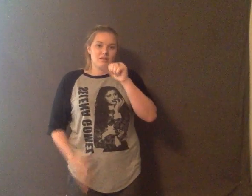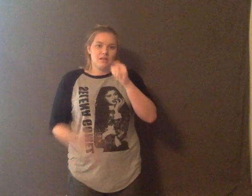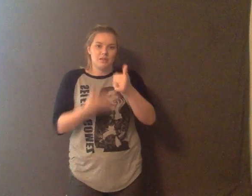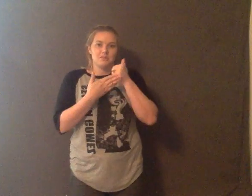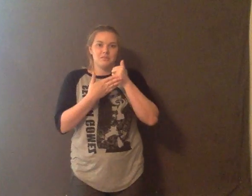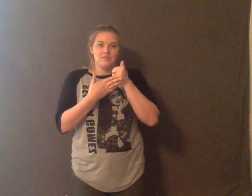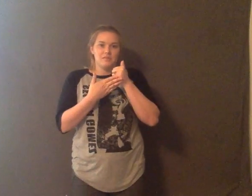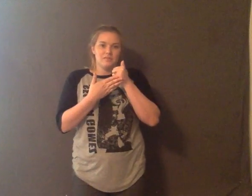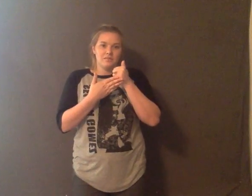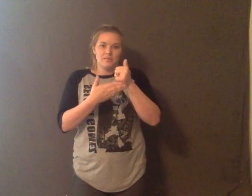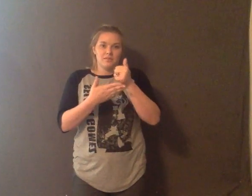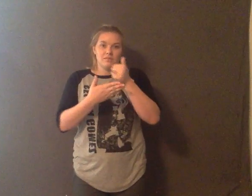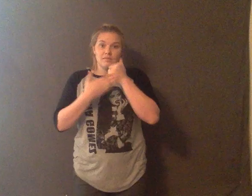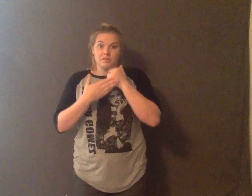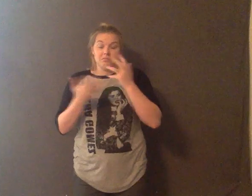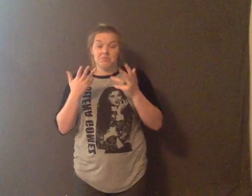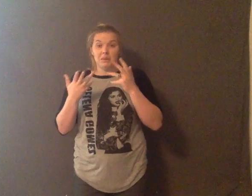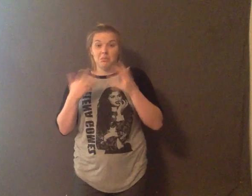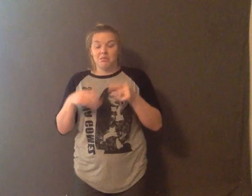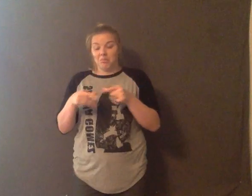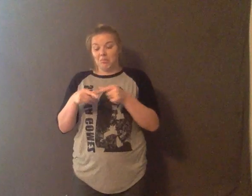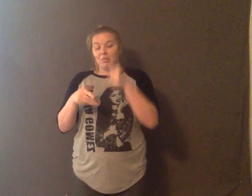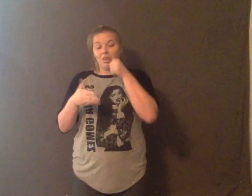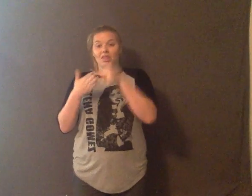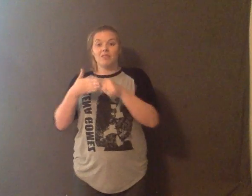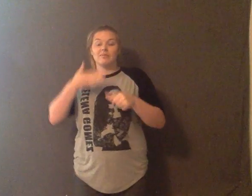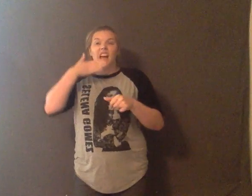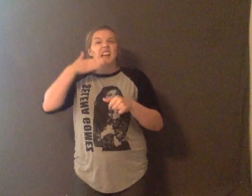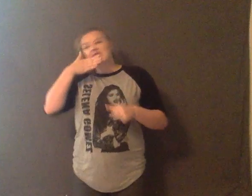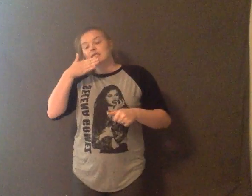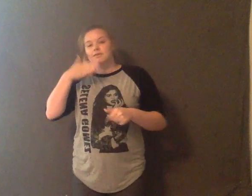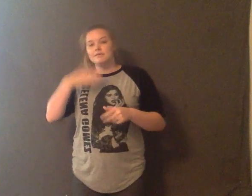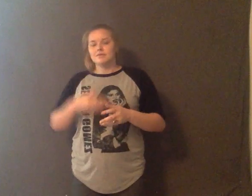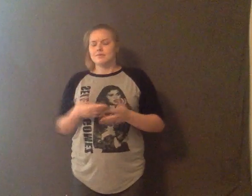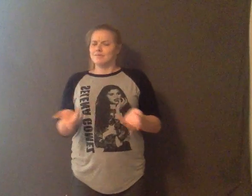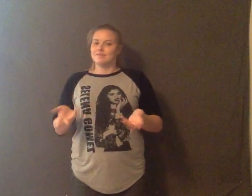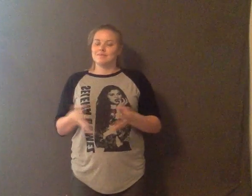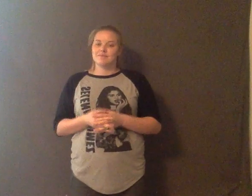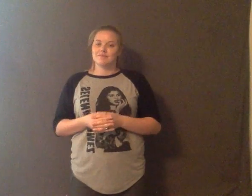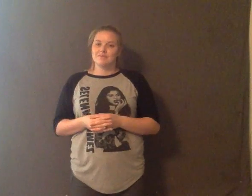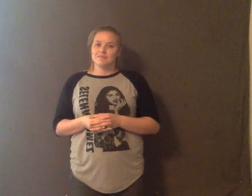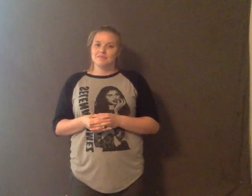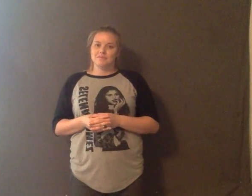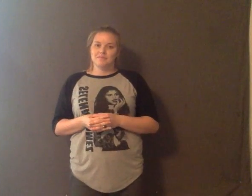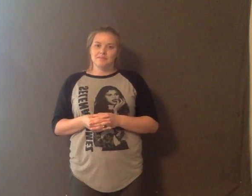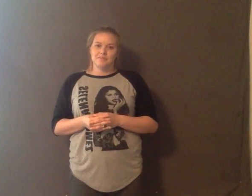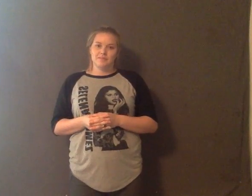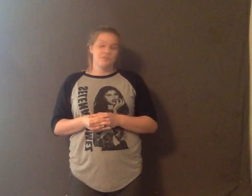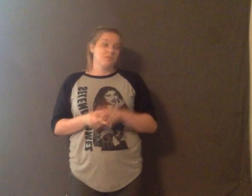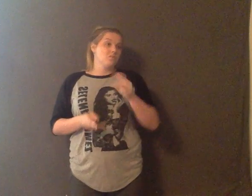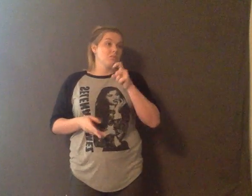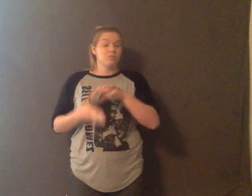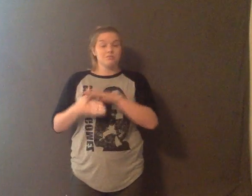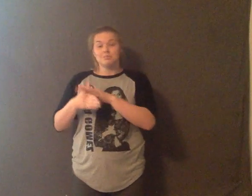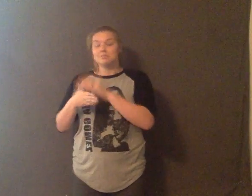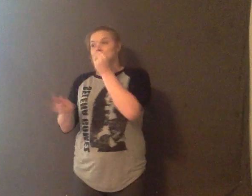other than an envelope. So the idea that the mere presence of the canine somehow means that we're supposed to eat meat is silly. He